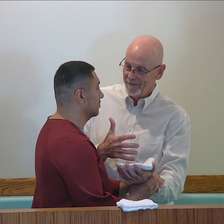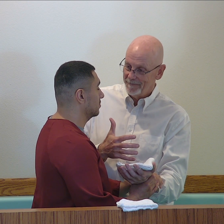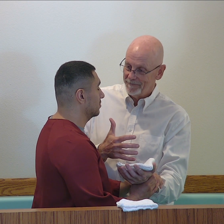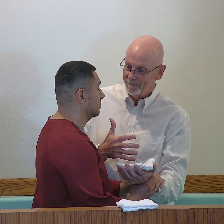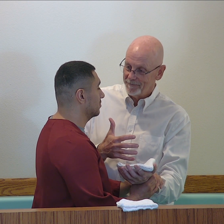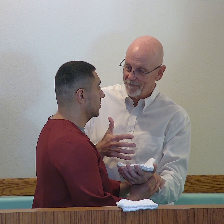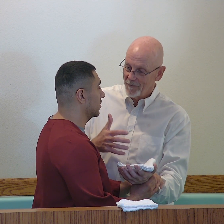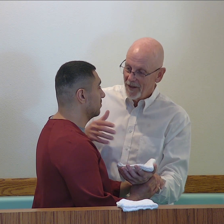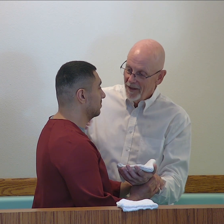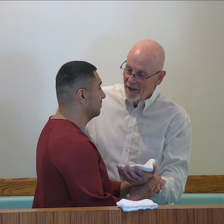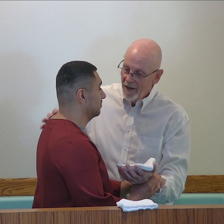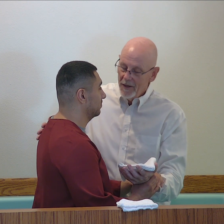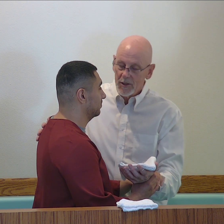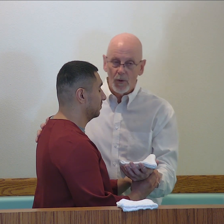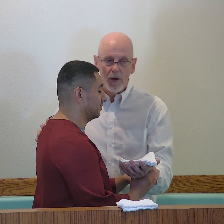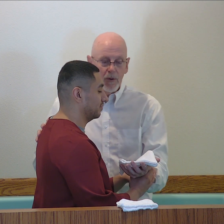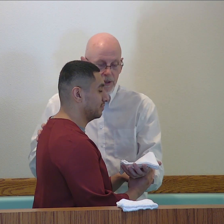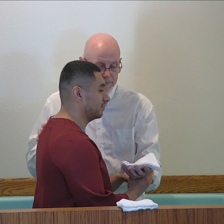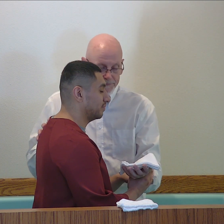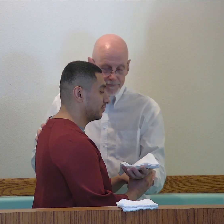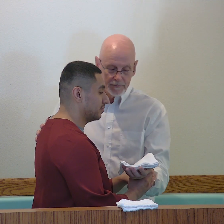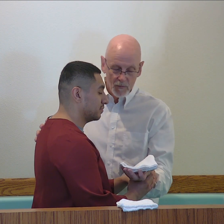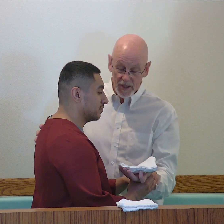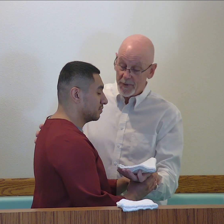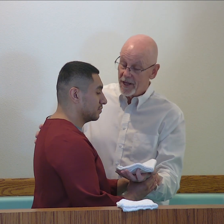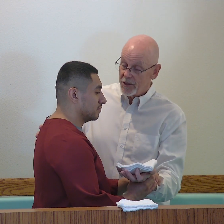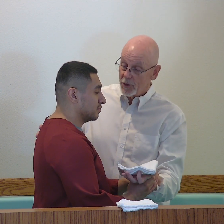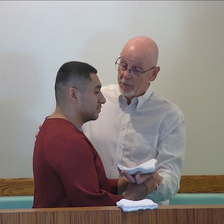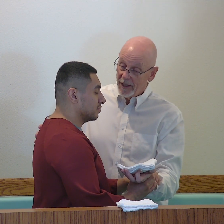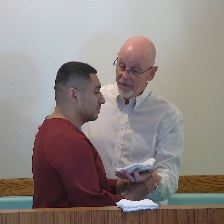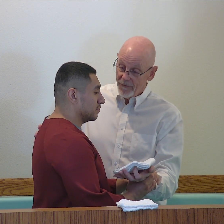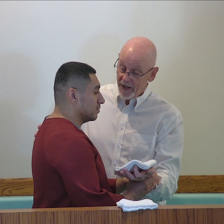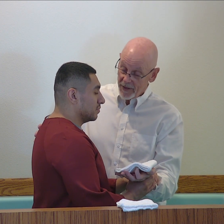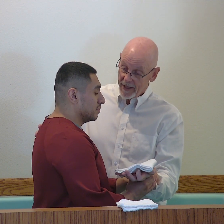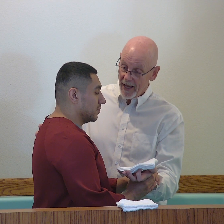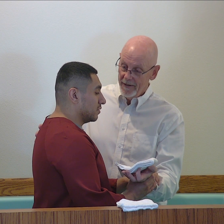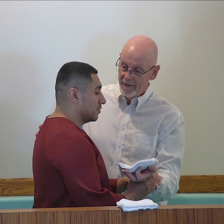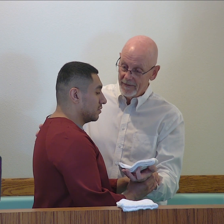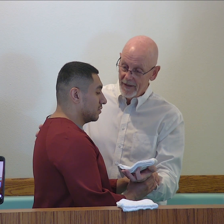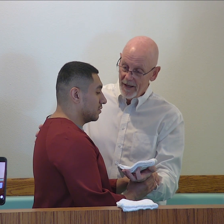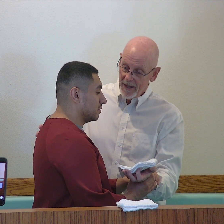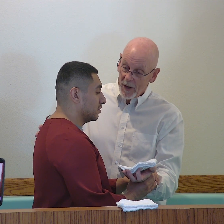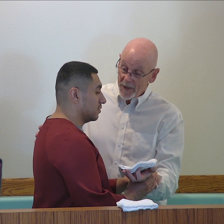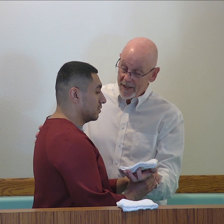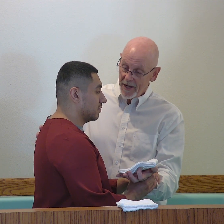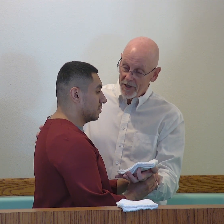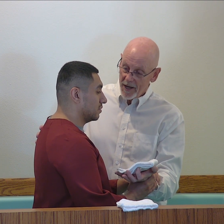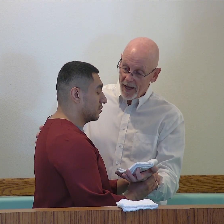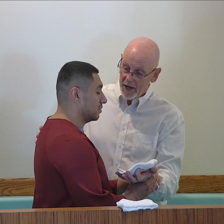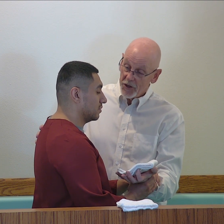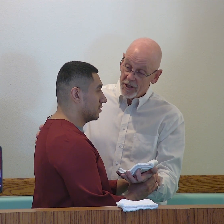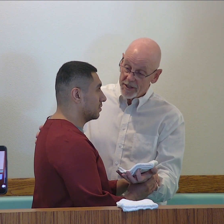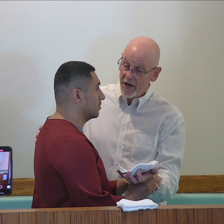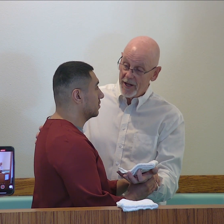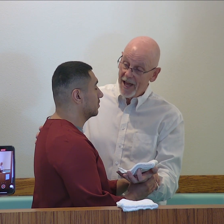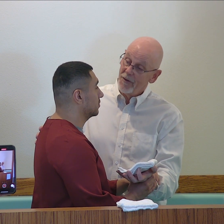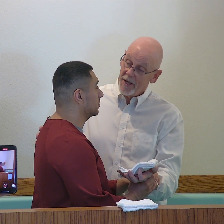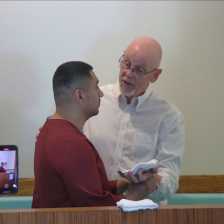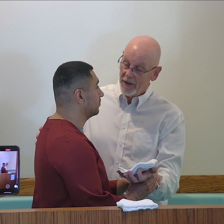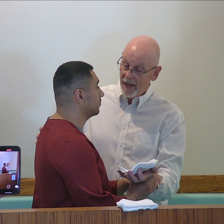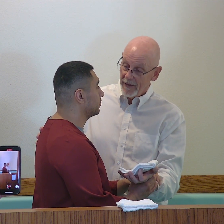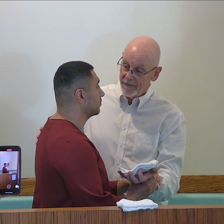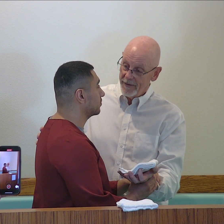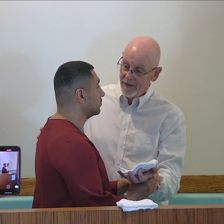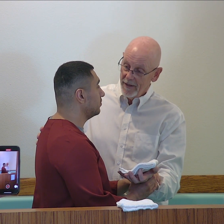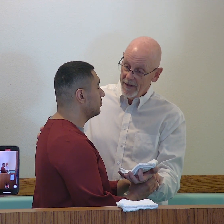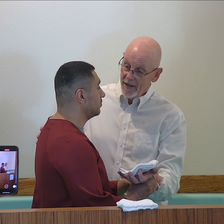more. So Raoul, it's because of your belief and faith in God that we stand here today and your desire to have Him in